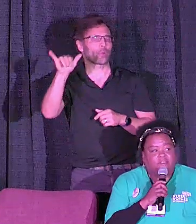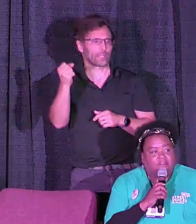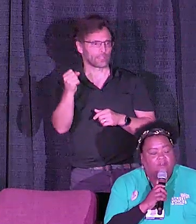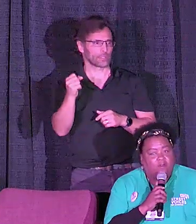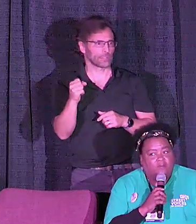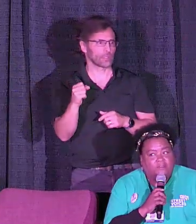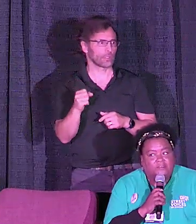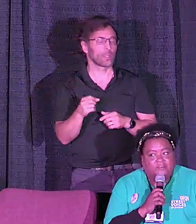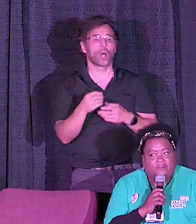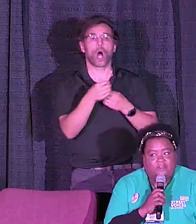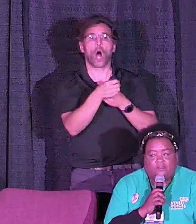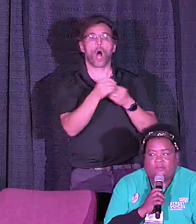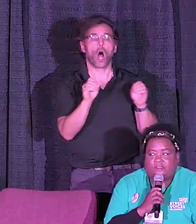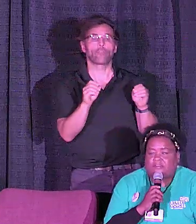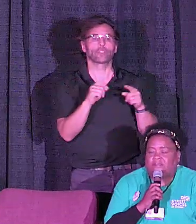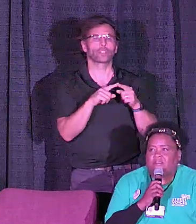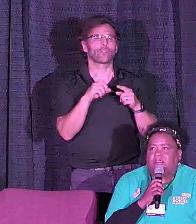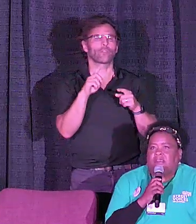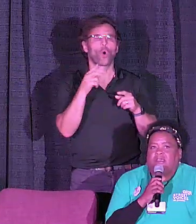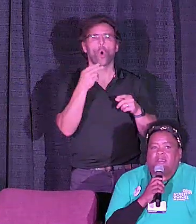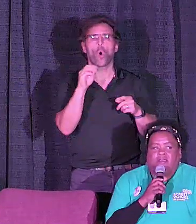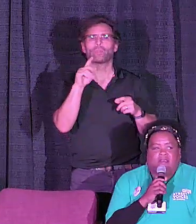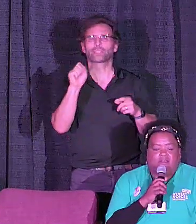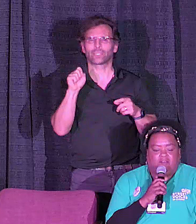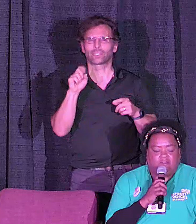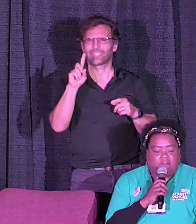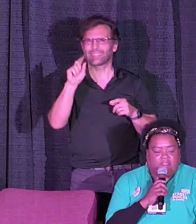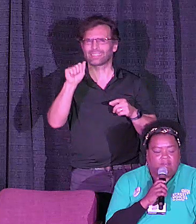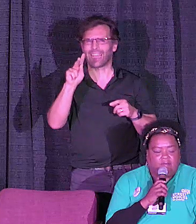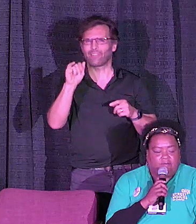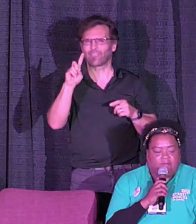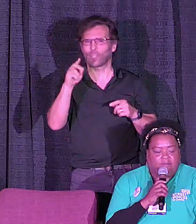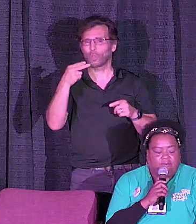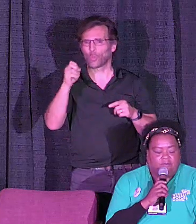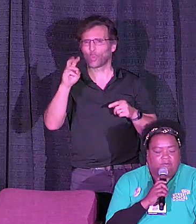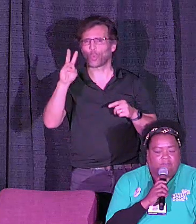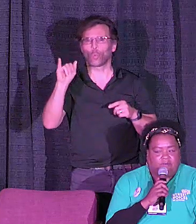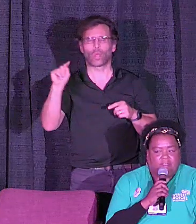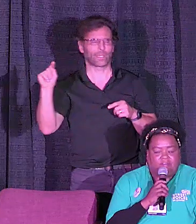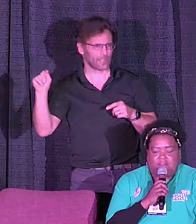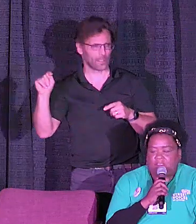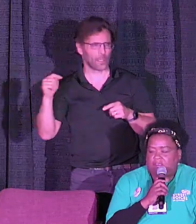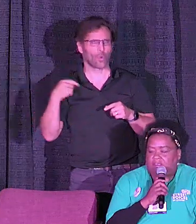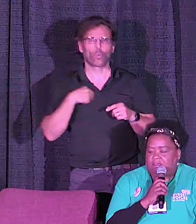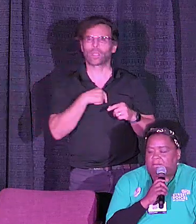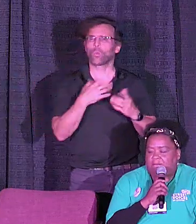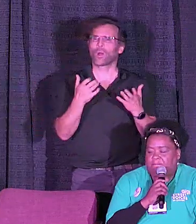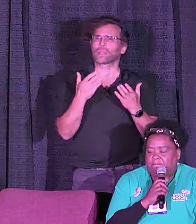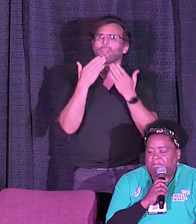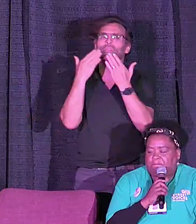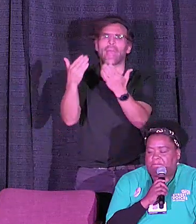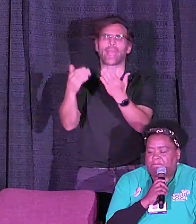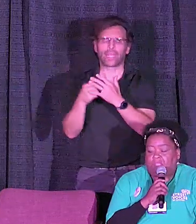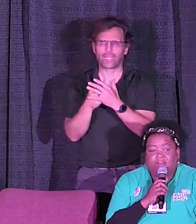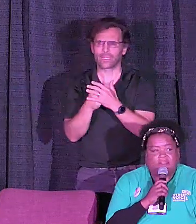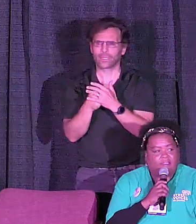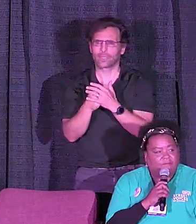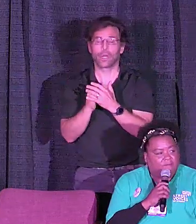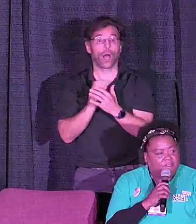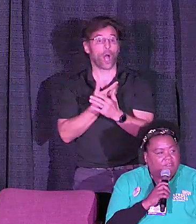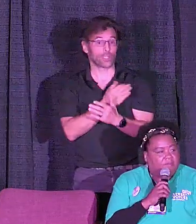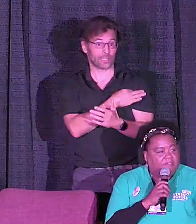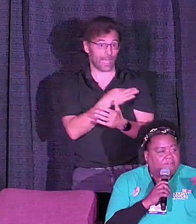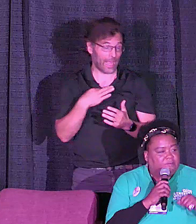Office to Homelessness, David Hewitt. I'd also like to, we would like to thank our